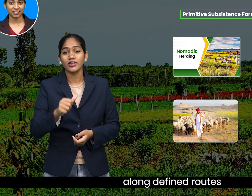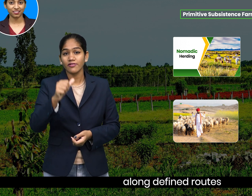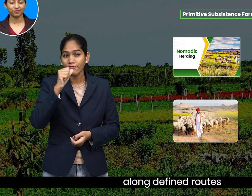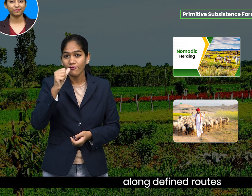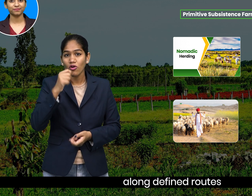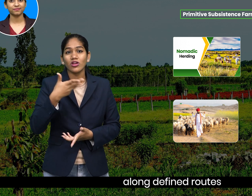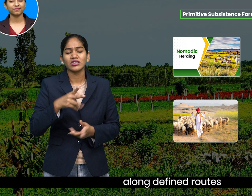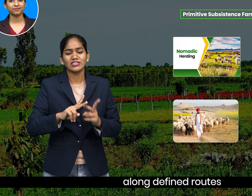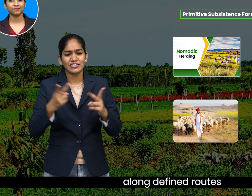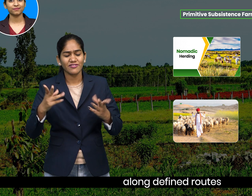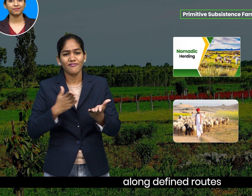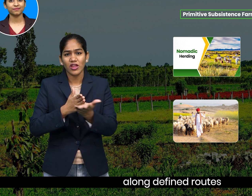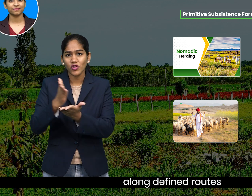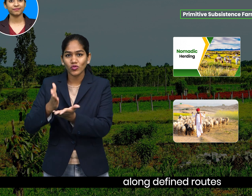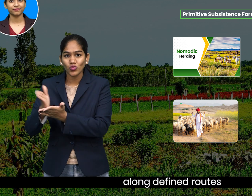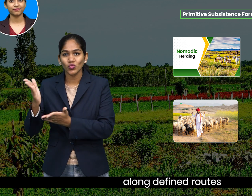routes.